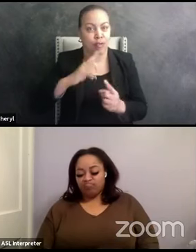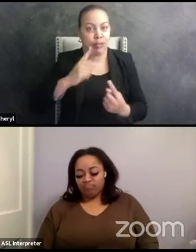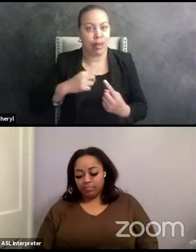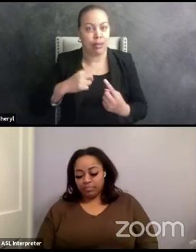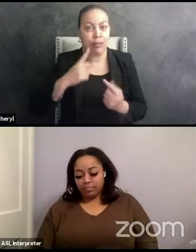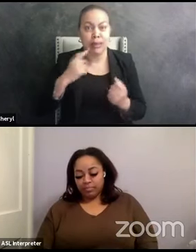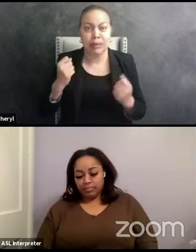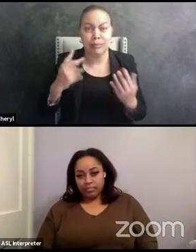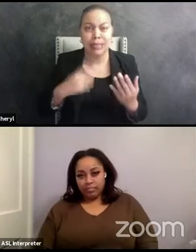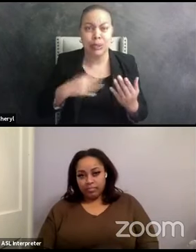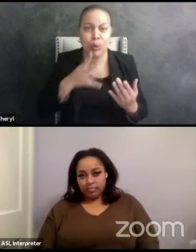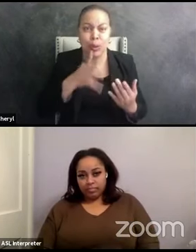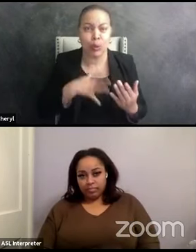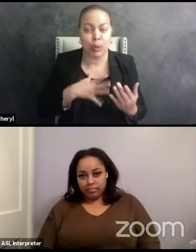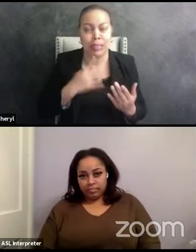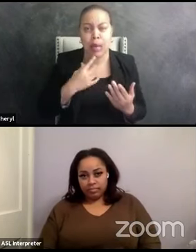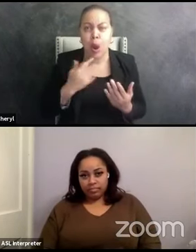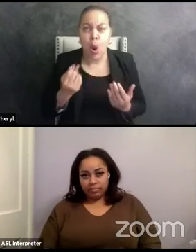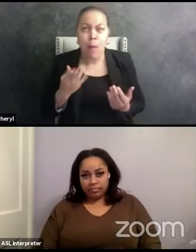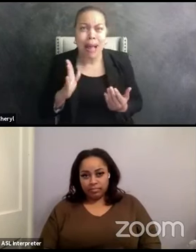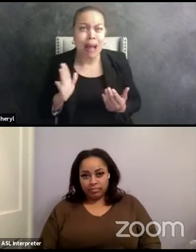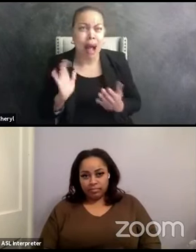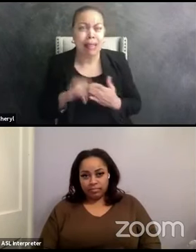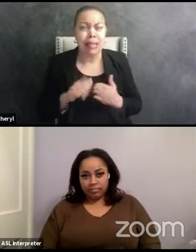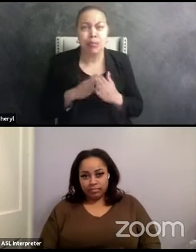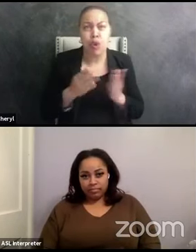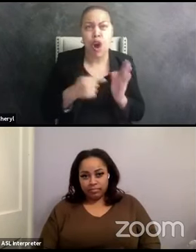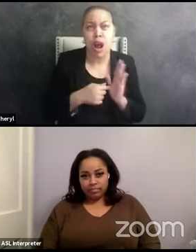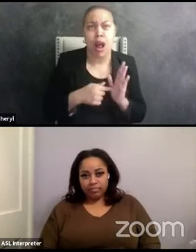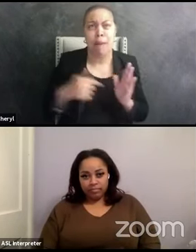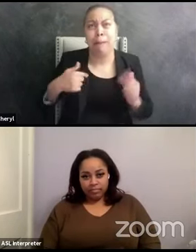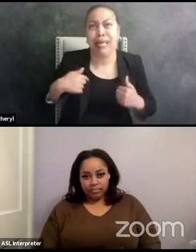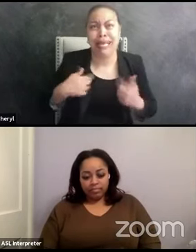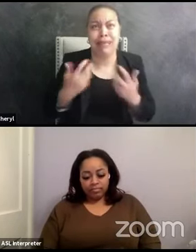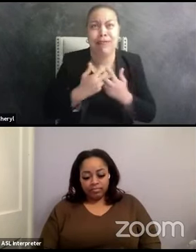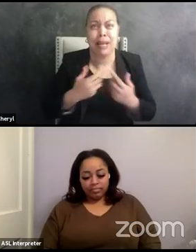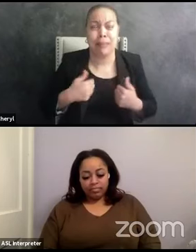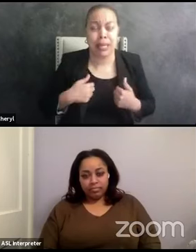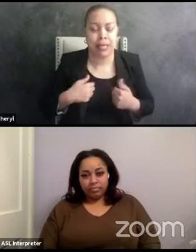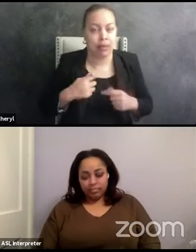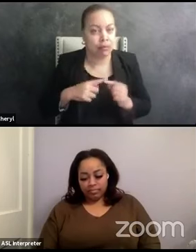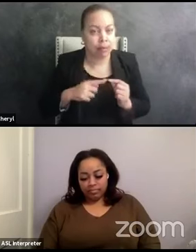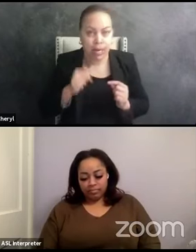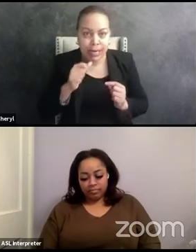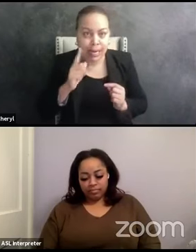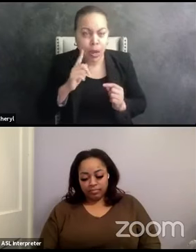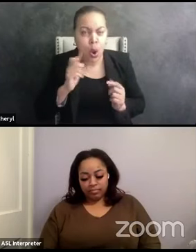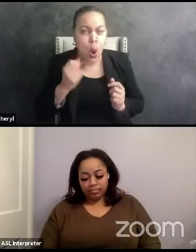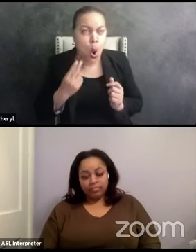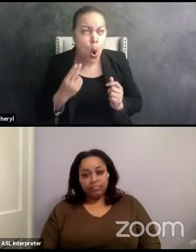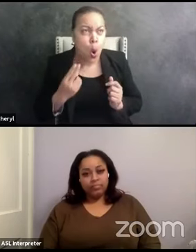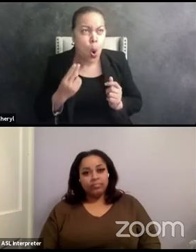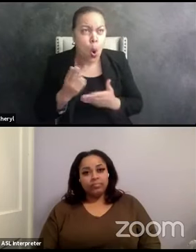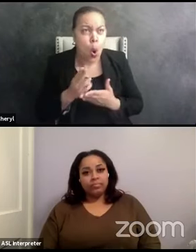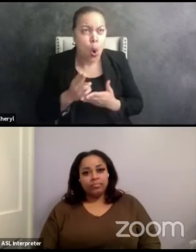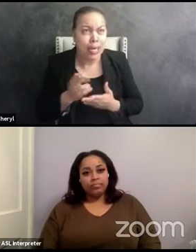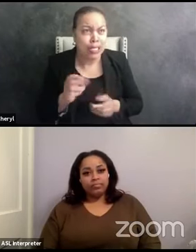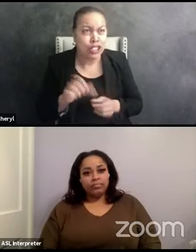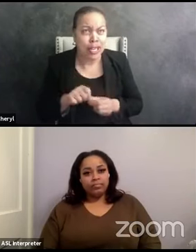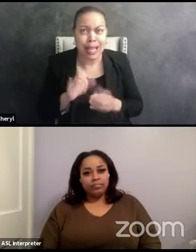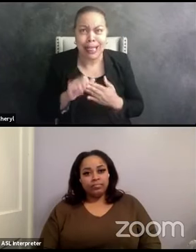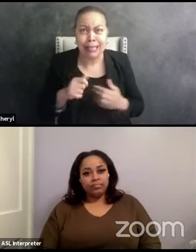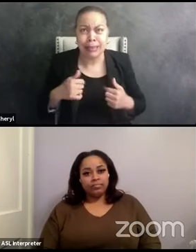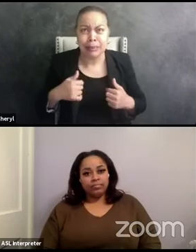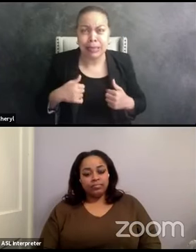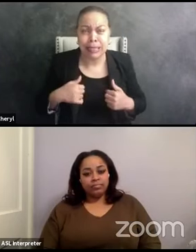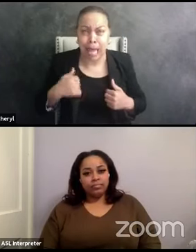are saying, oh my God, this book totally represents me. Oh my God, it's helping me. And I'm not hearing the response of, holy cow, like this is me.